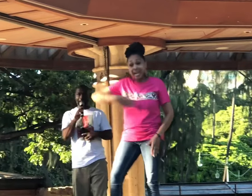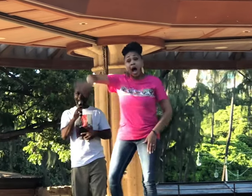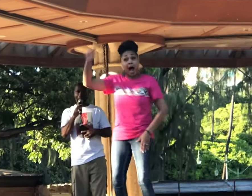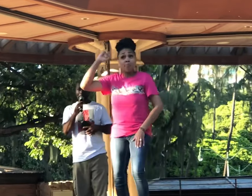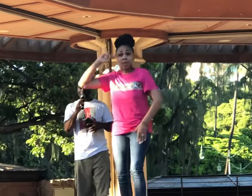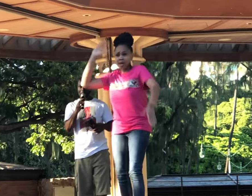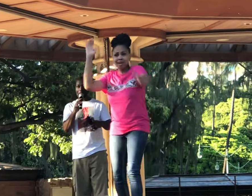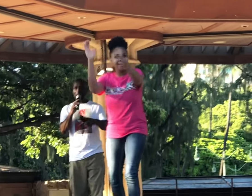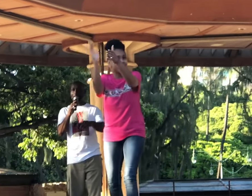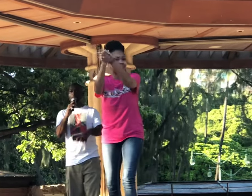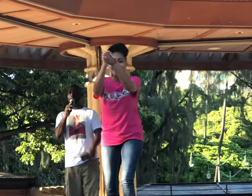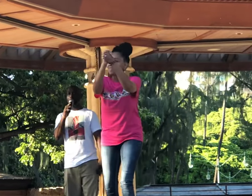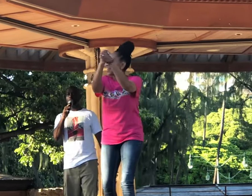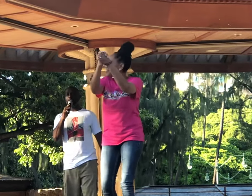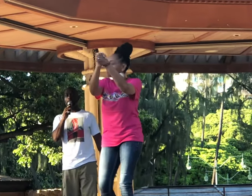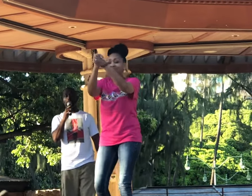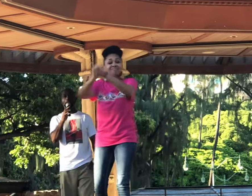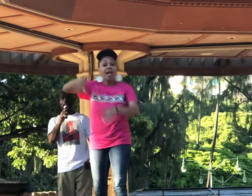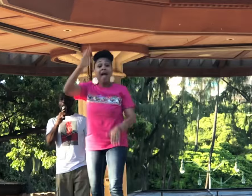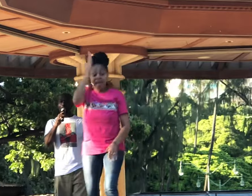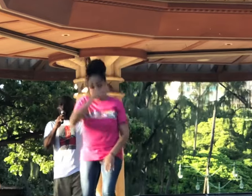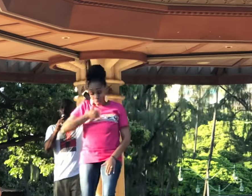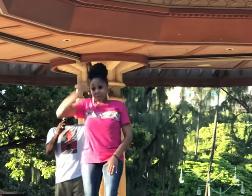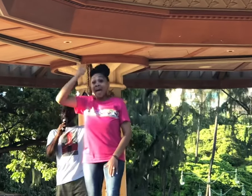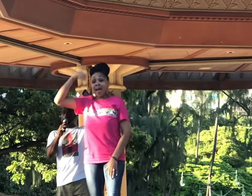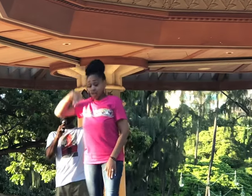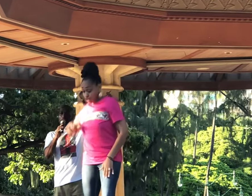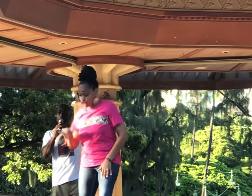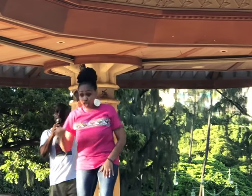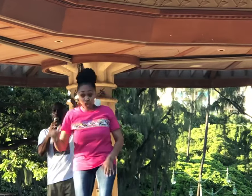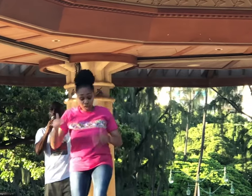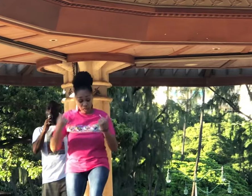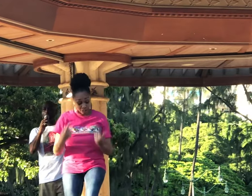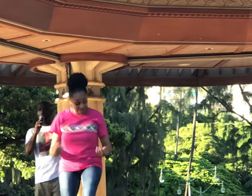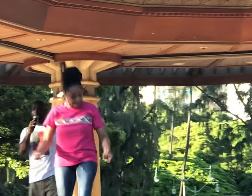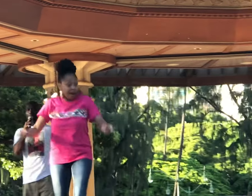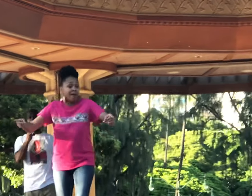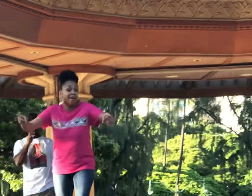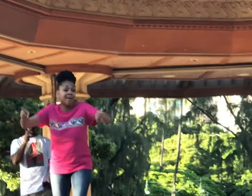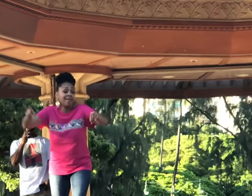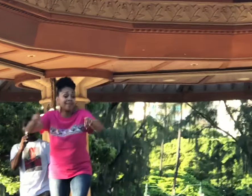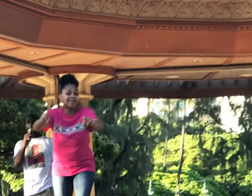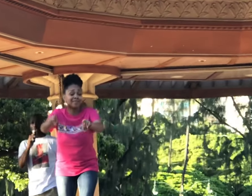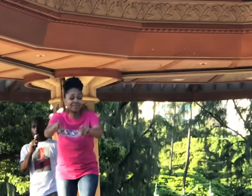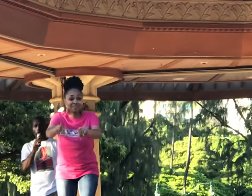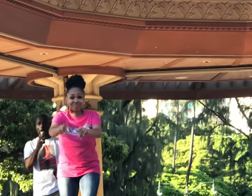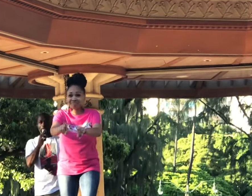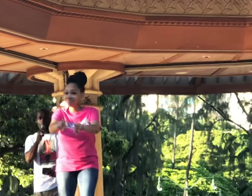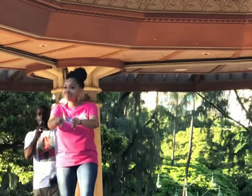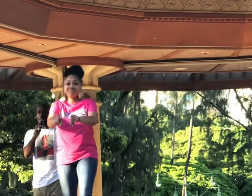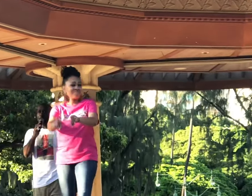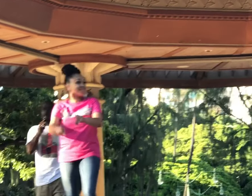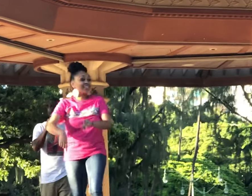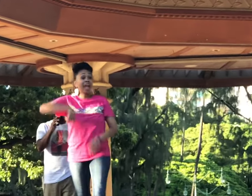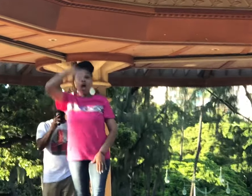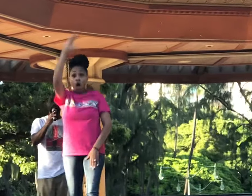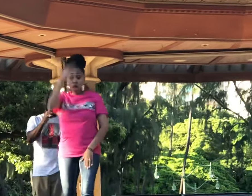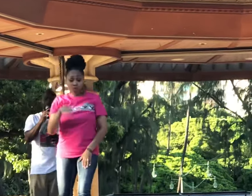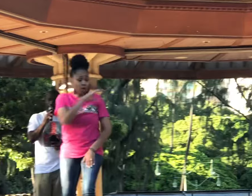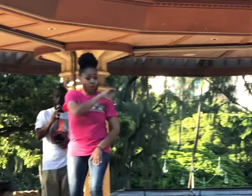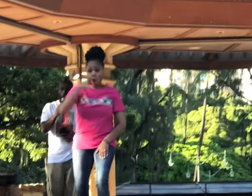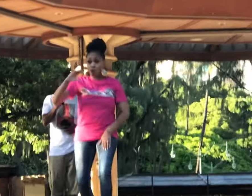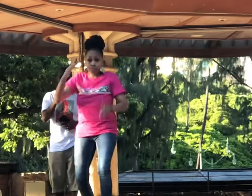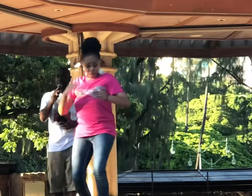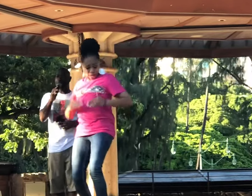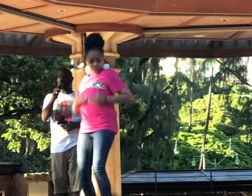enough, and I'm believing the best is yet to come. The cross before me,